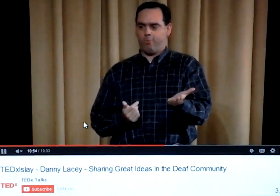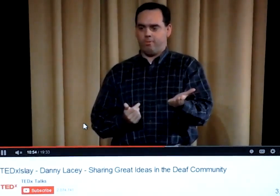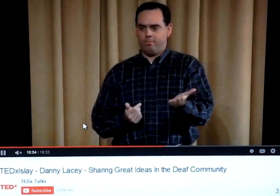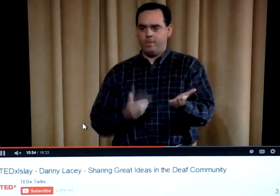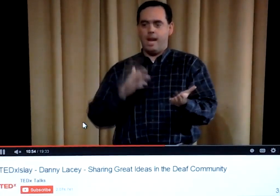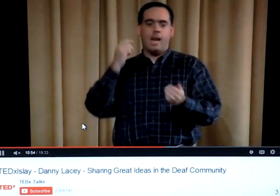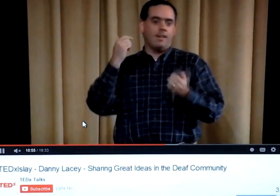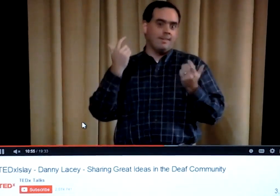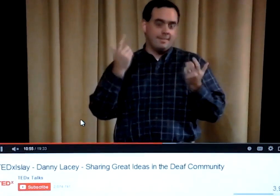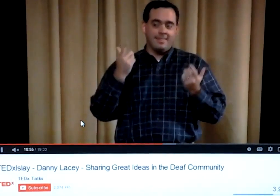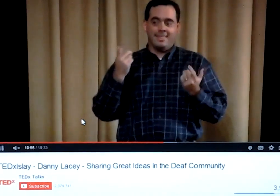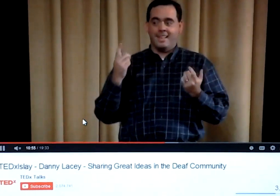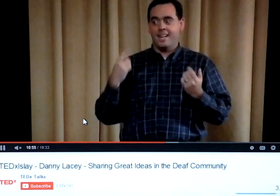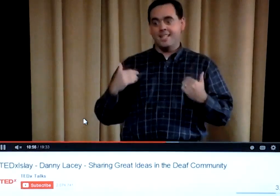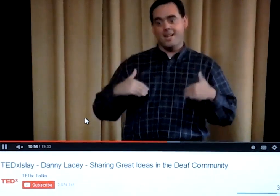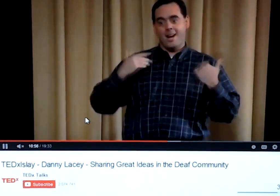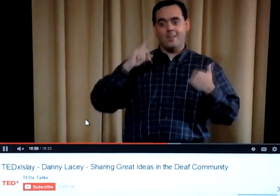And I went to there, but I didn't know about it.